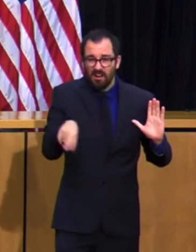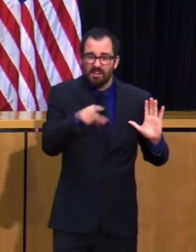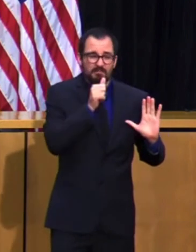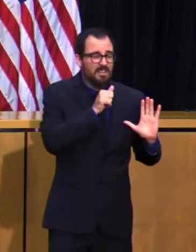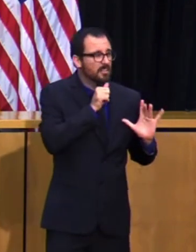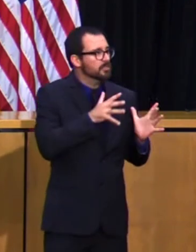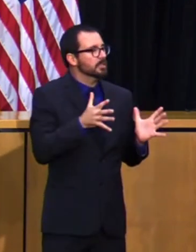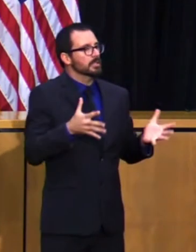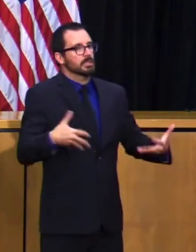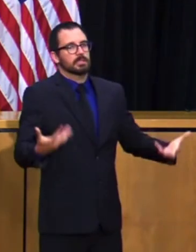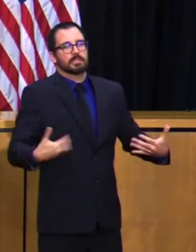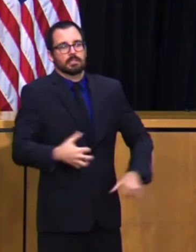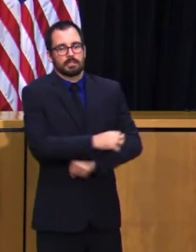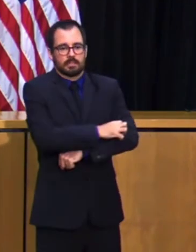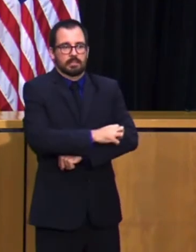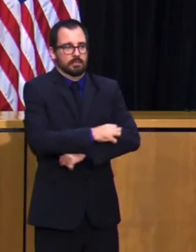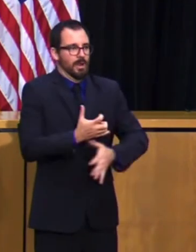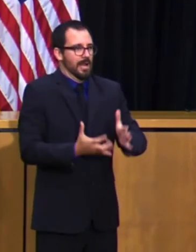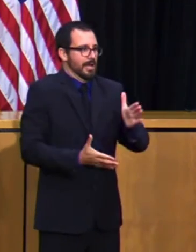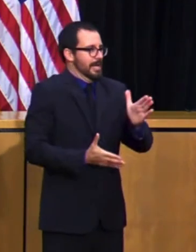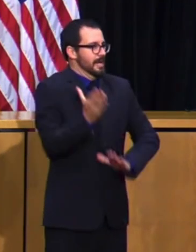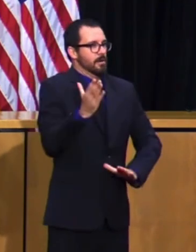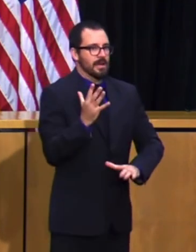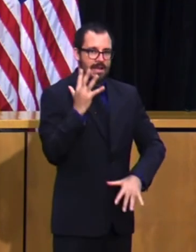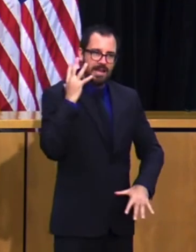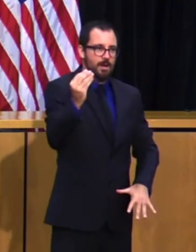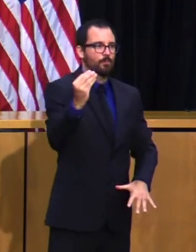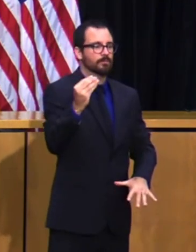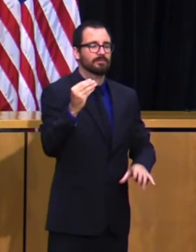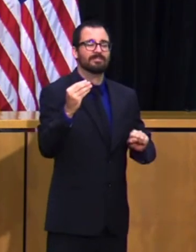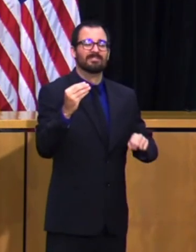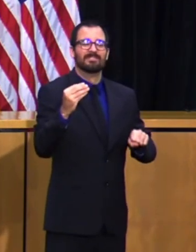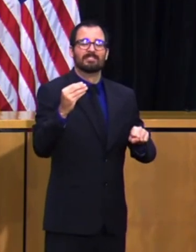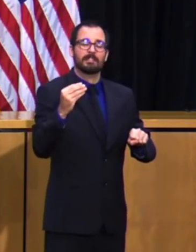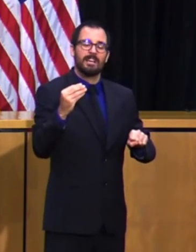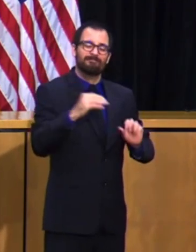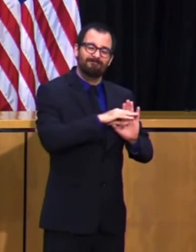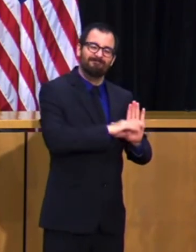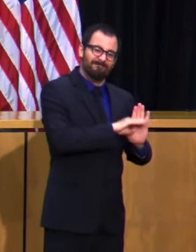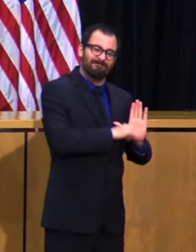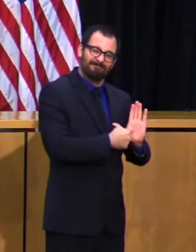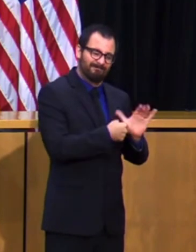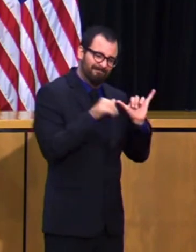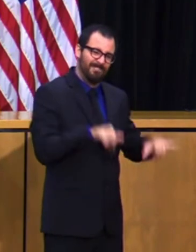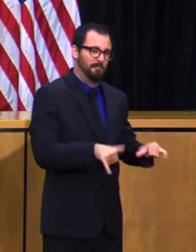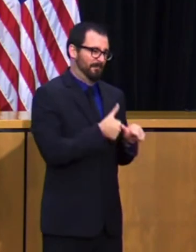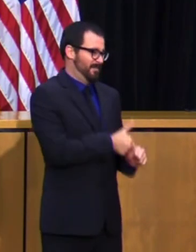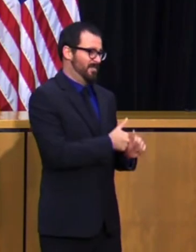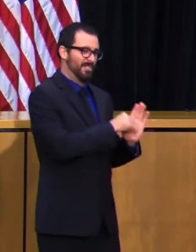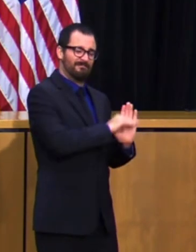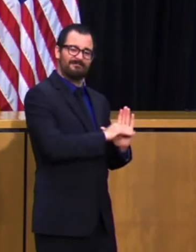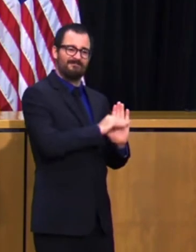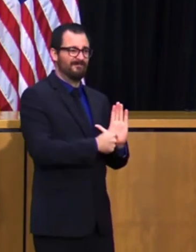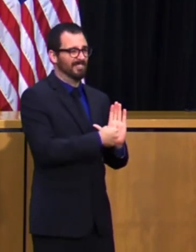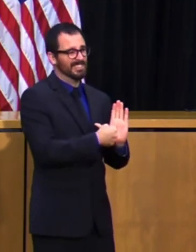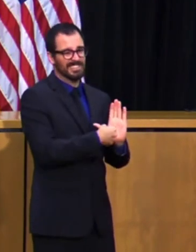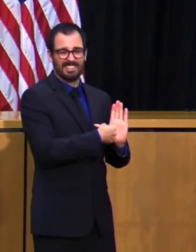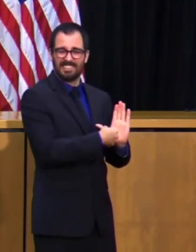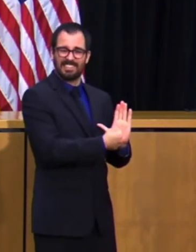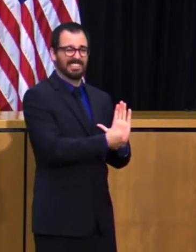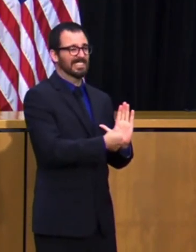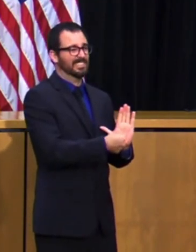to continue to do the things, play by the rules, and use the guidance and the